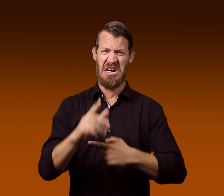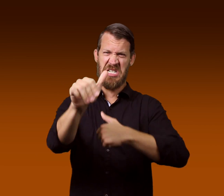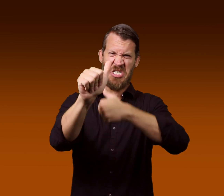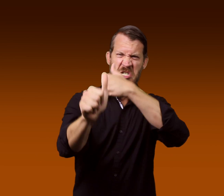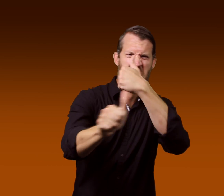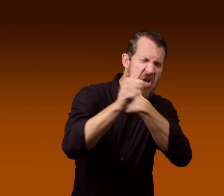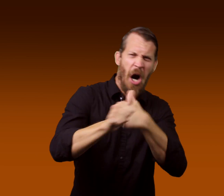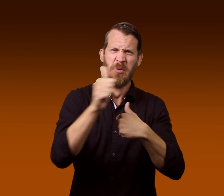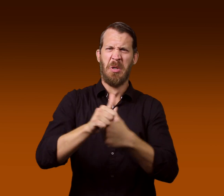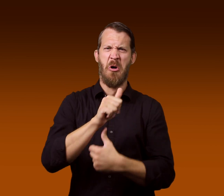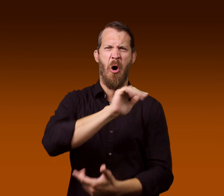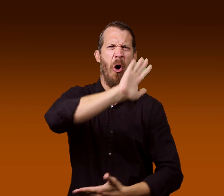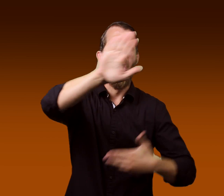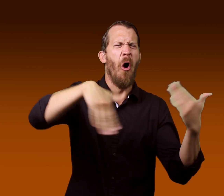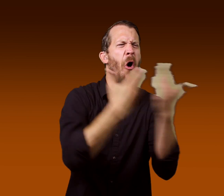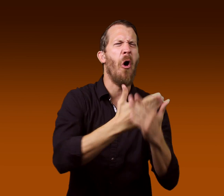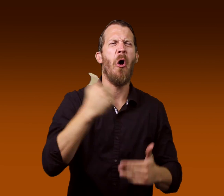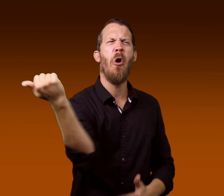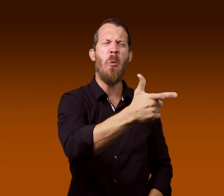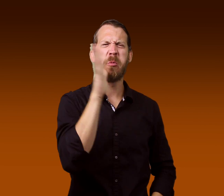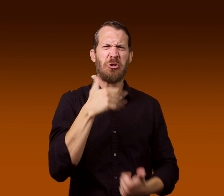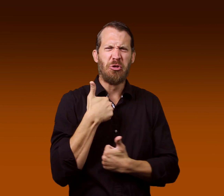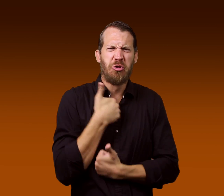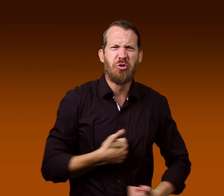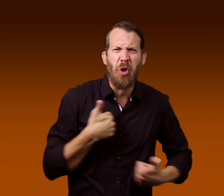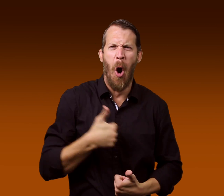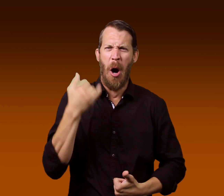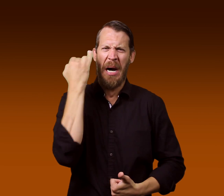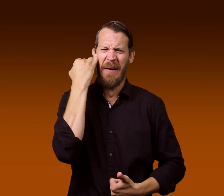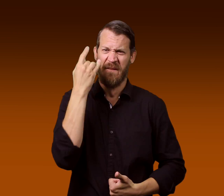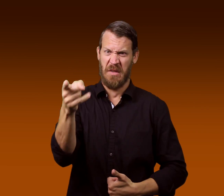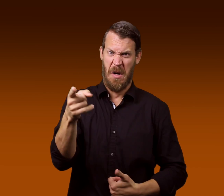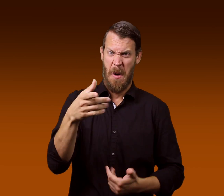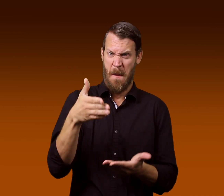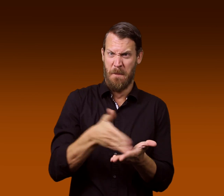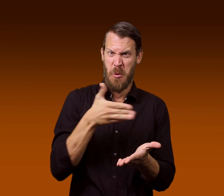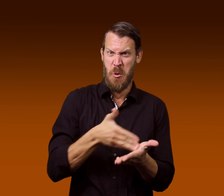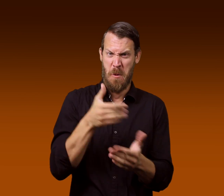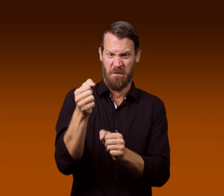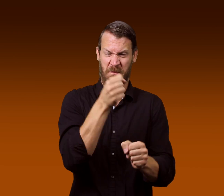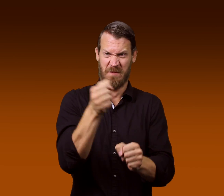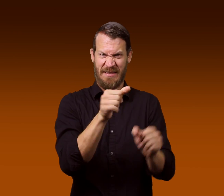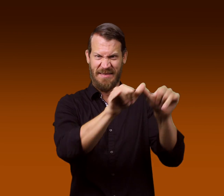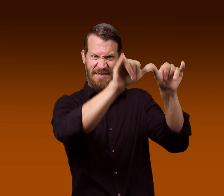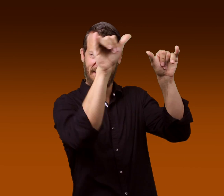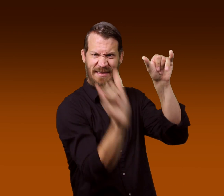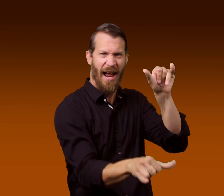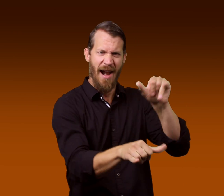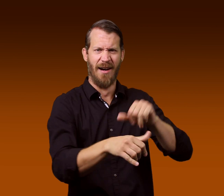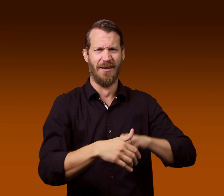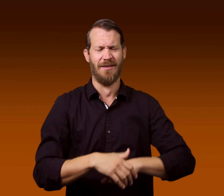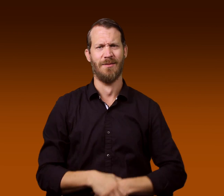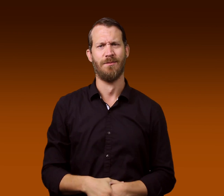feelings were as strong as Mr. Spivey's. "It's evil and it's dangerous," he told everyone who would listen.